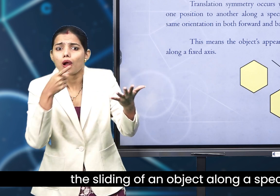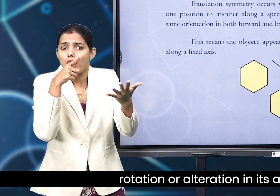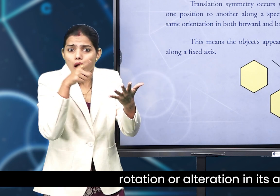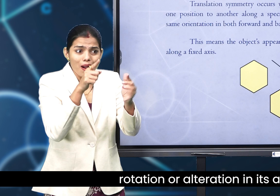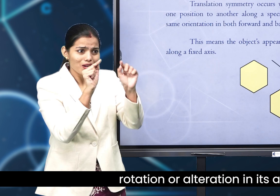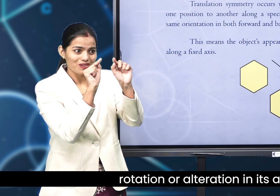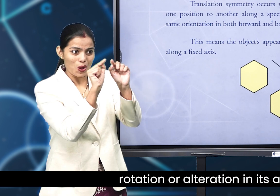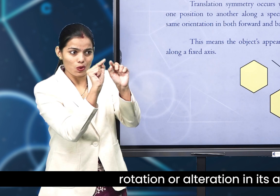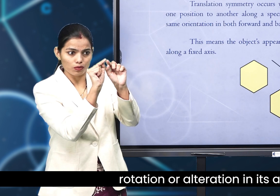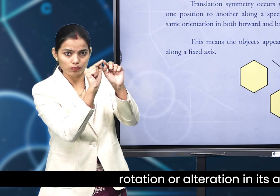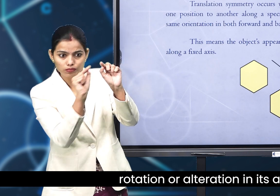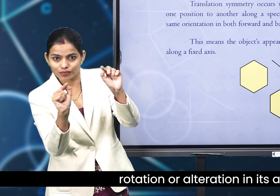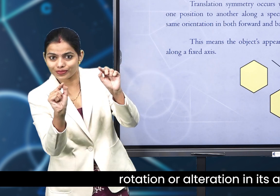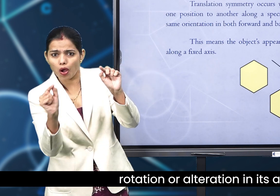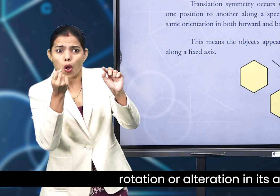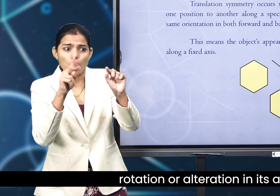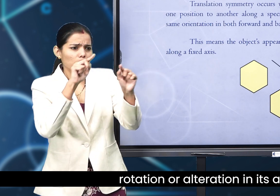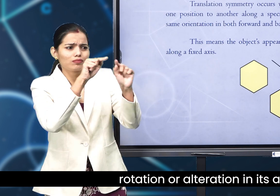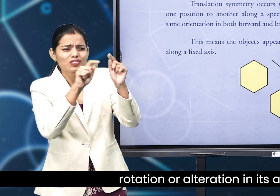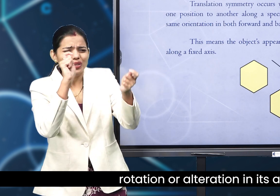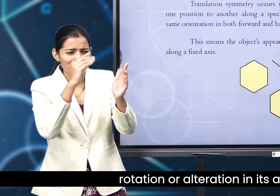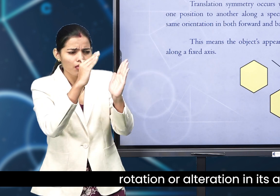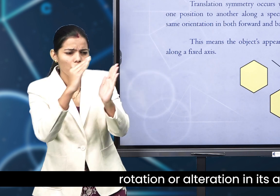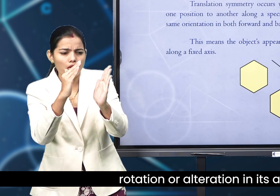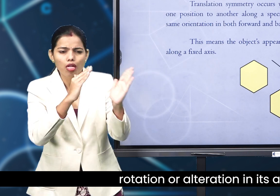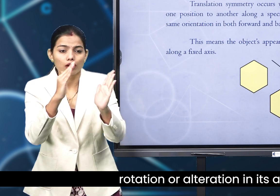or alternation in its appearance.